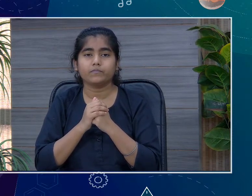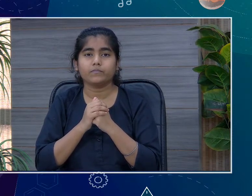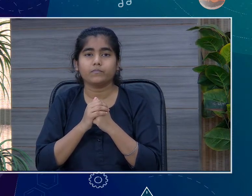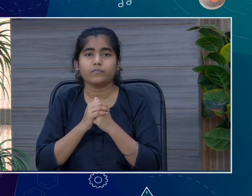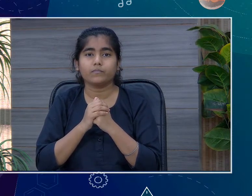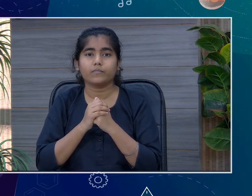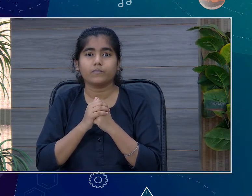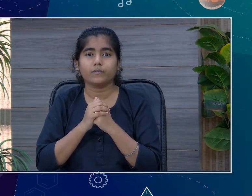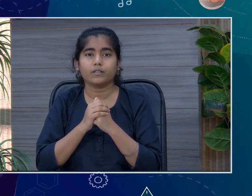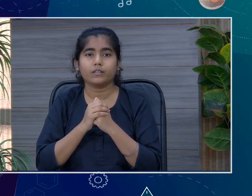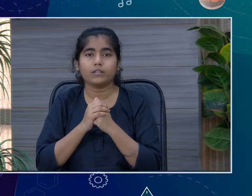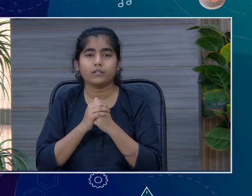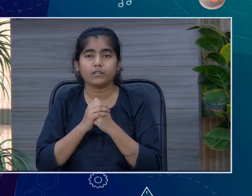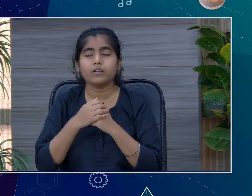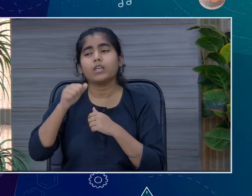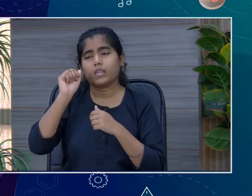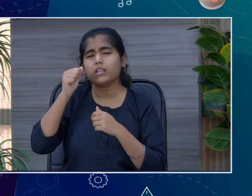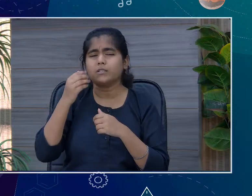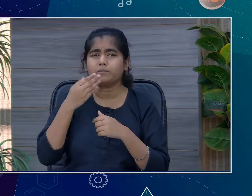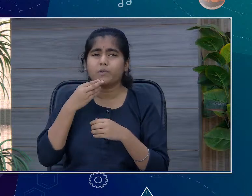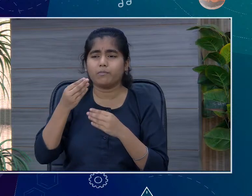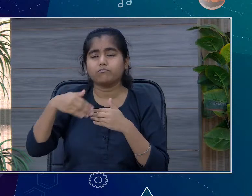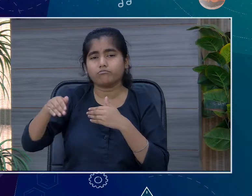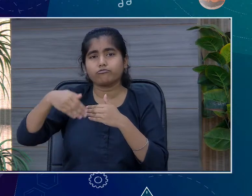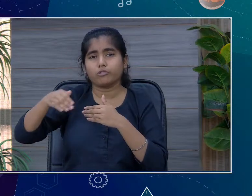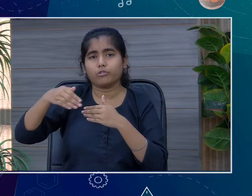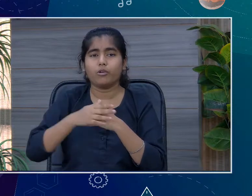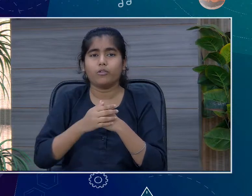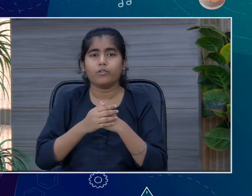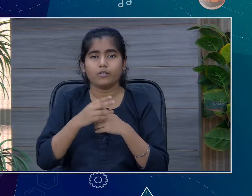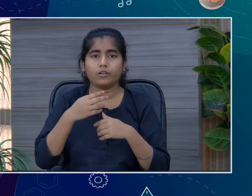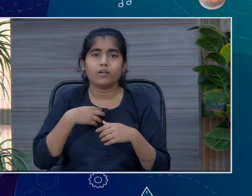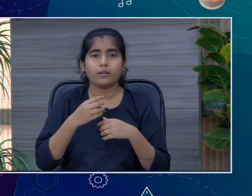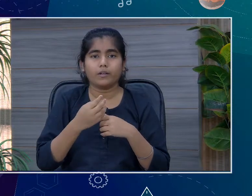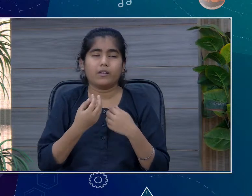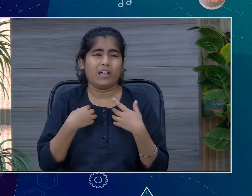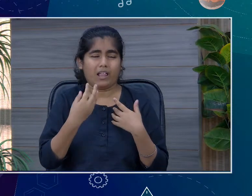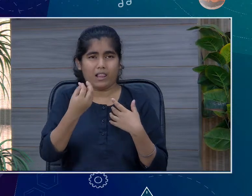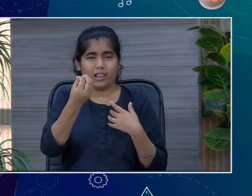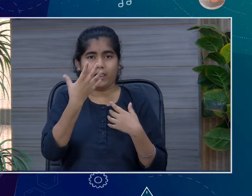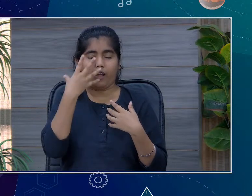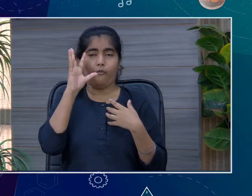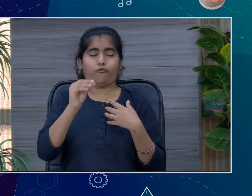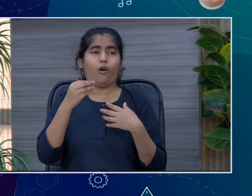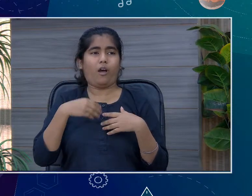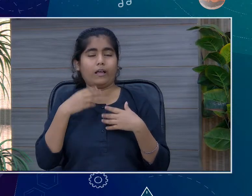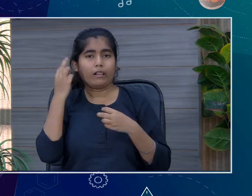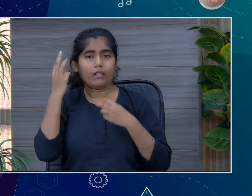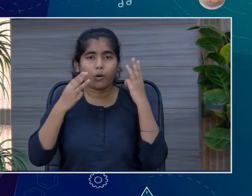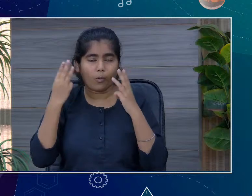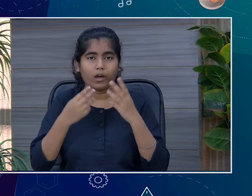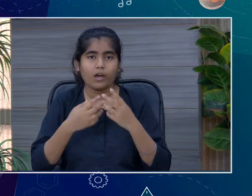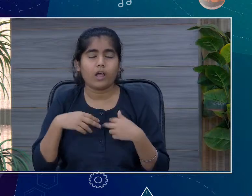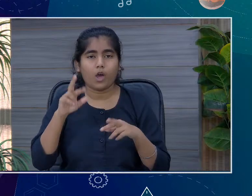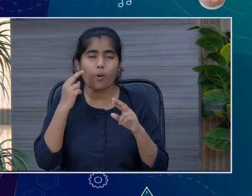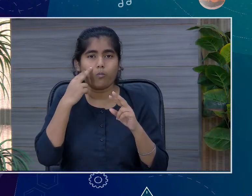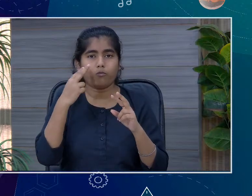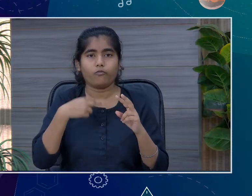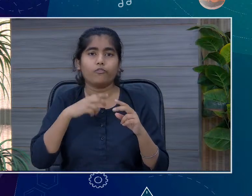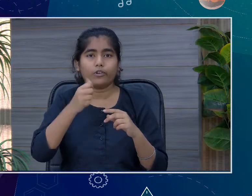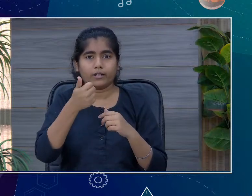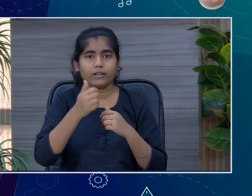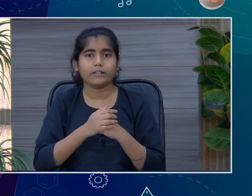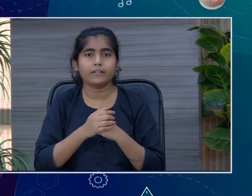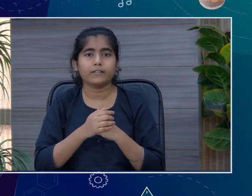Can you hear me? Yes ma'am, go on please, we can hear you. Yes, okay. The light went off, so I'm a little worried. So I'll go quickly. Well, my point is here